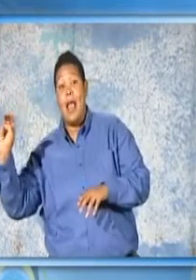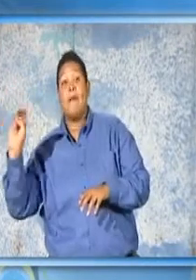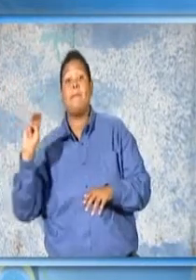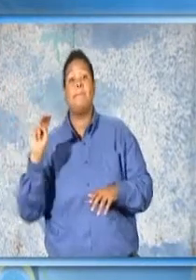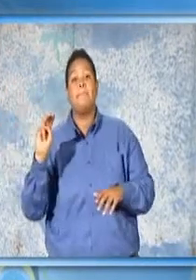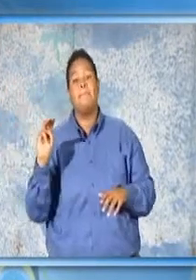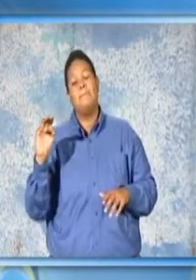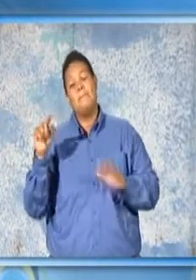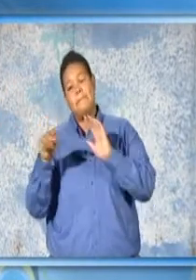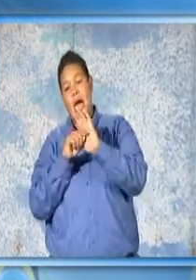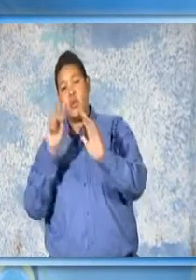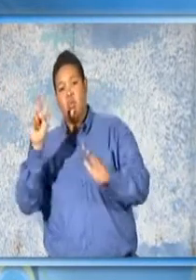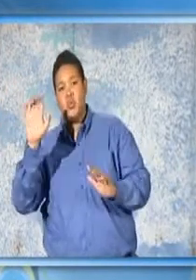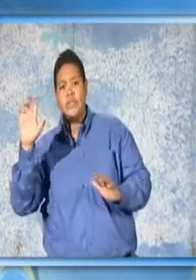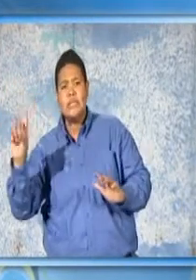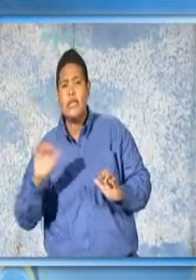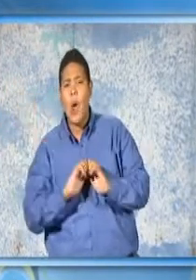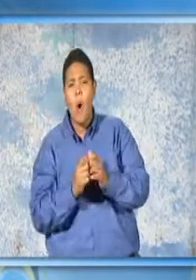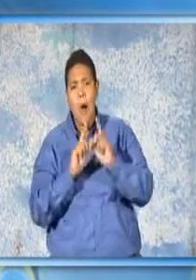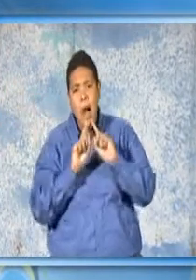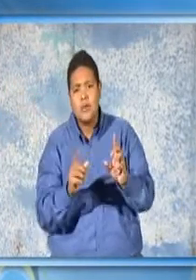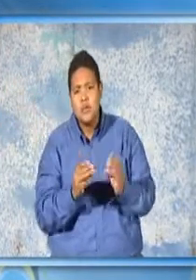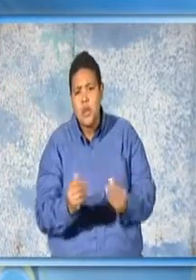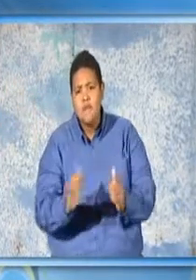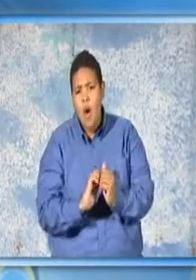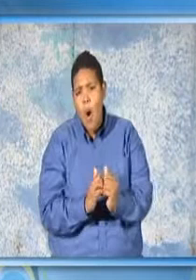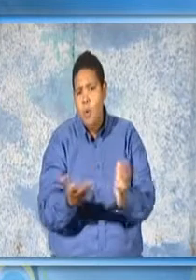2cd, what would we do?